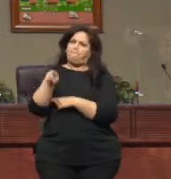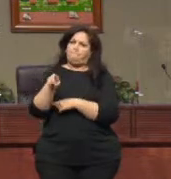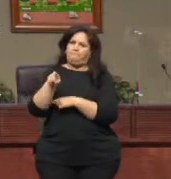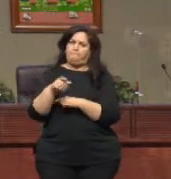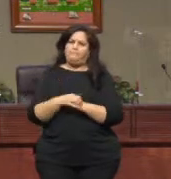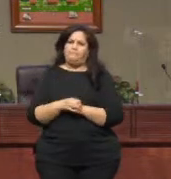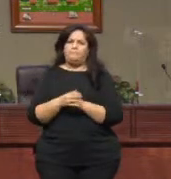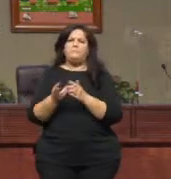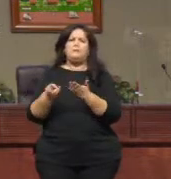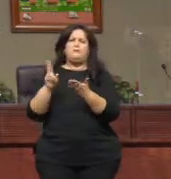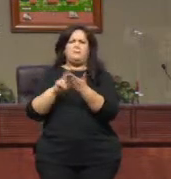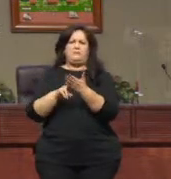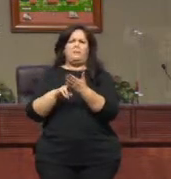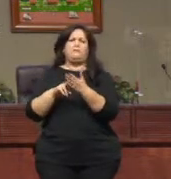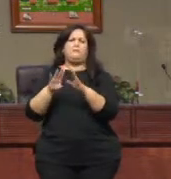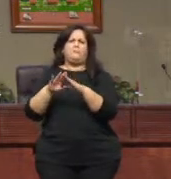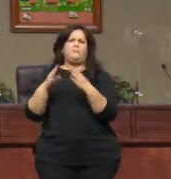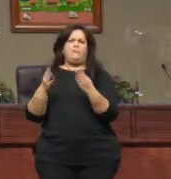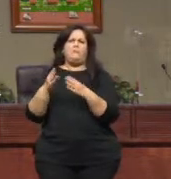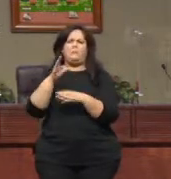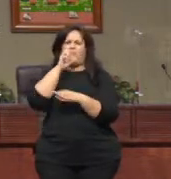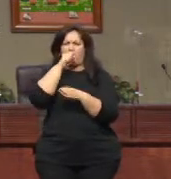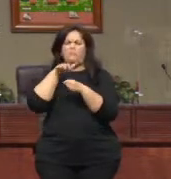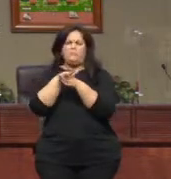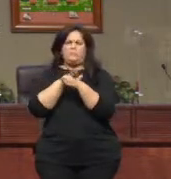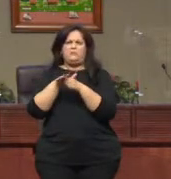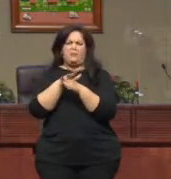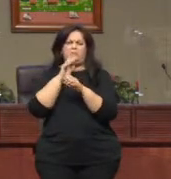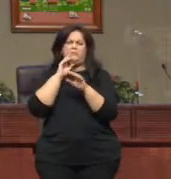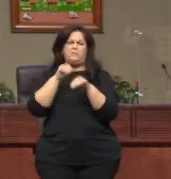sign-up link will be available on Orange County's website at